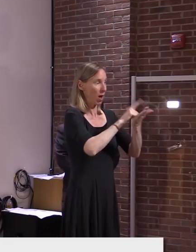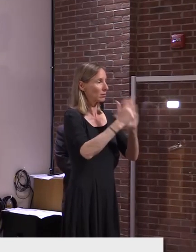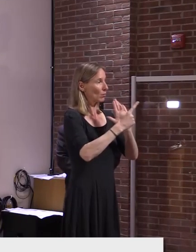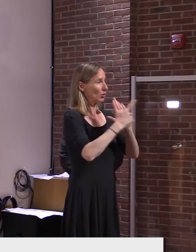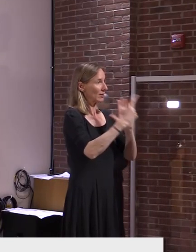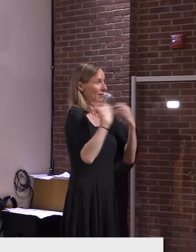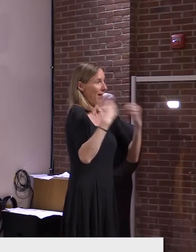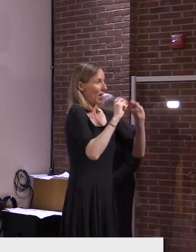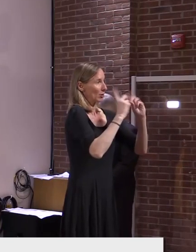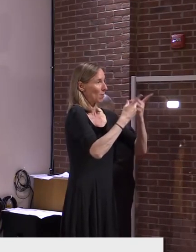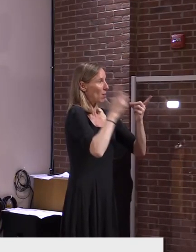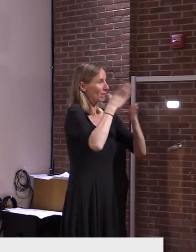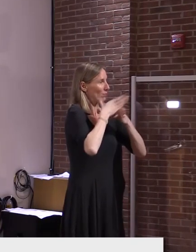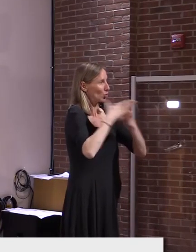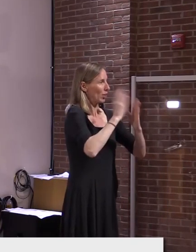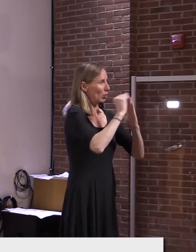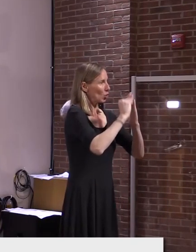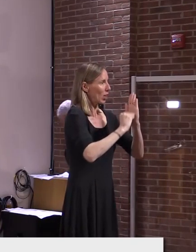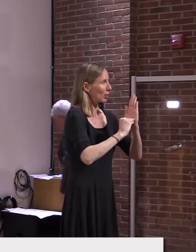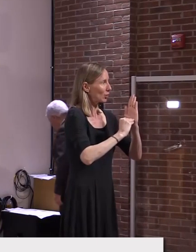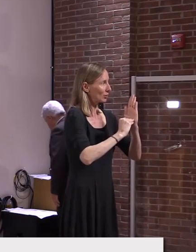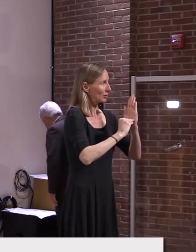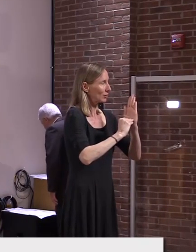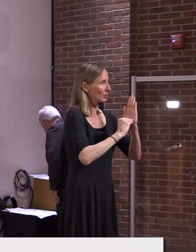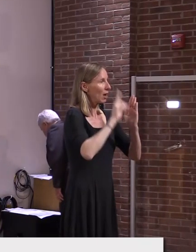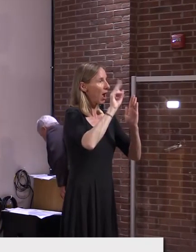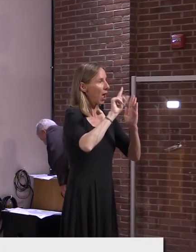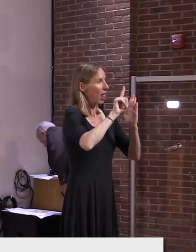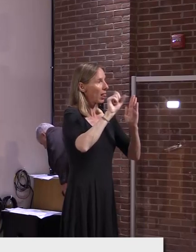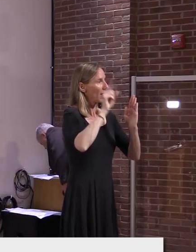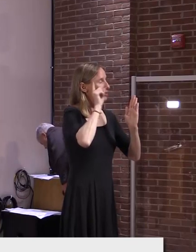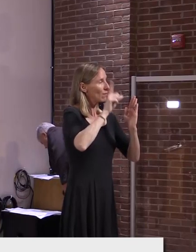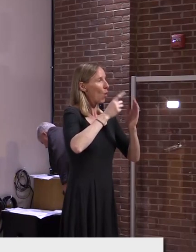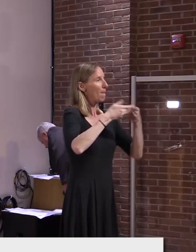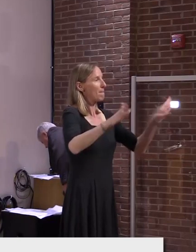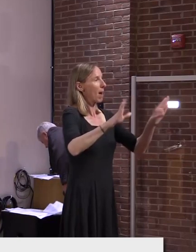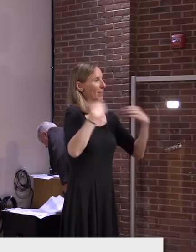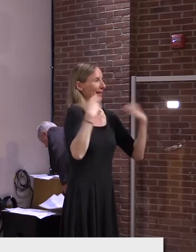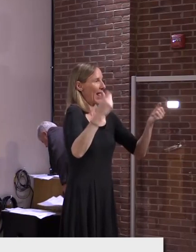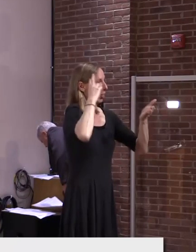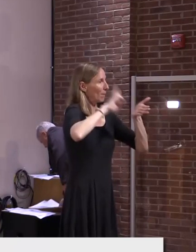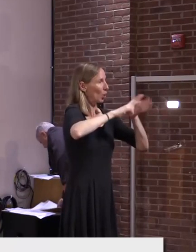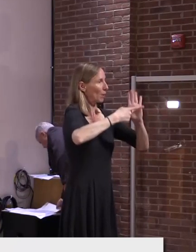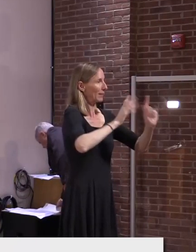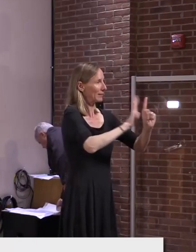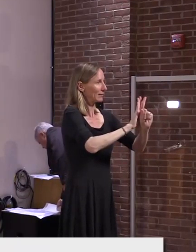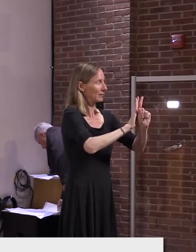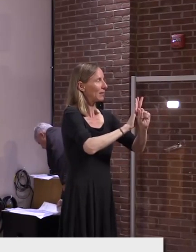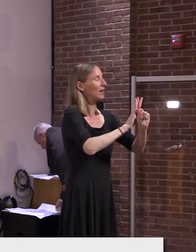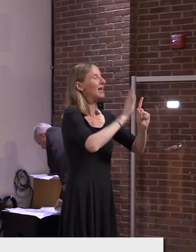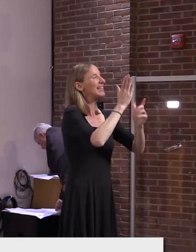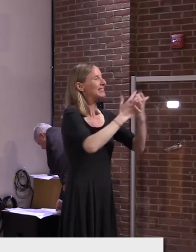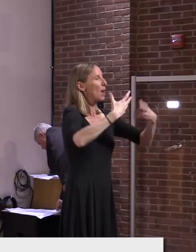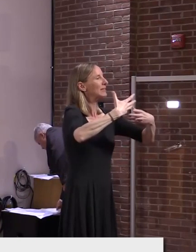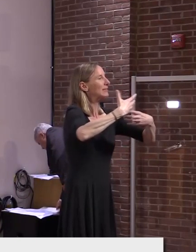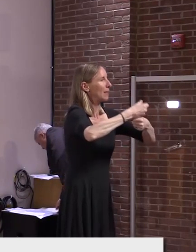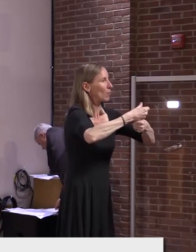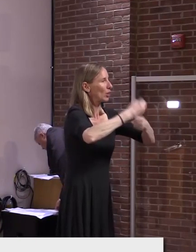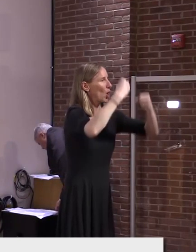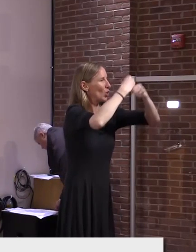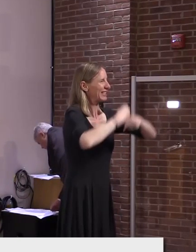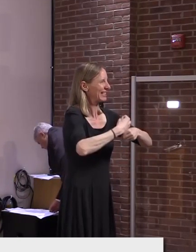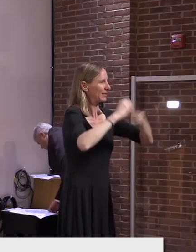from sharing immunization records unless they're for public health purposes in some summary or statistical